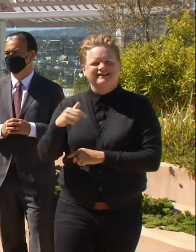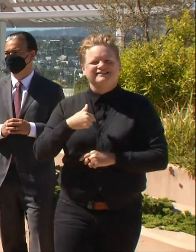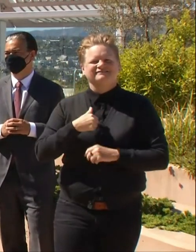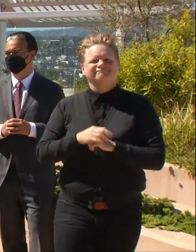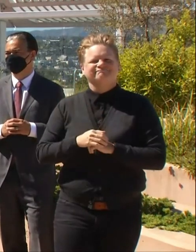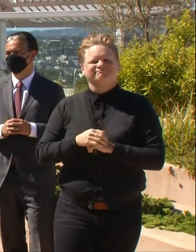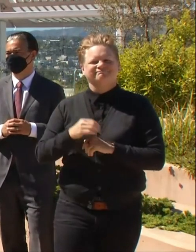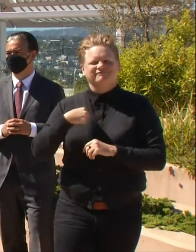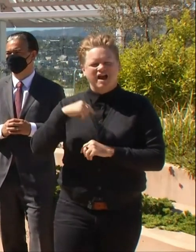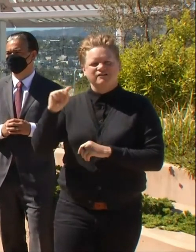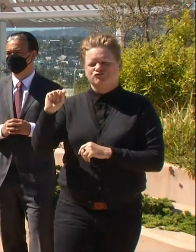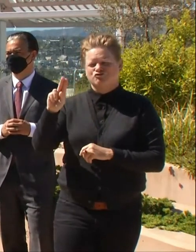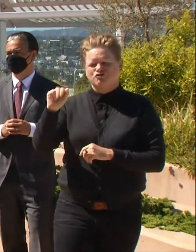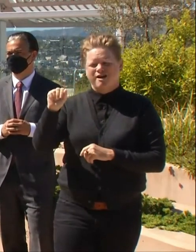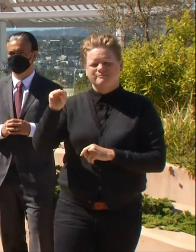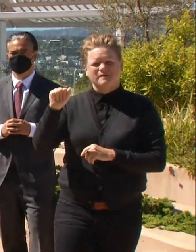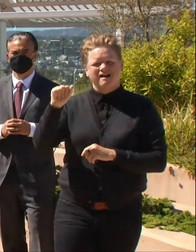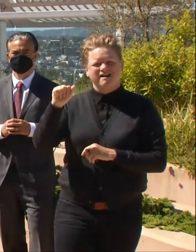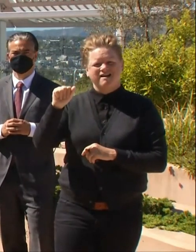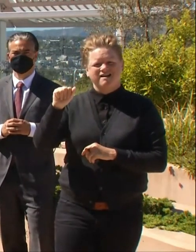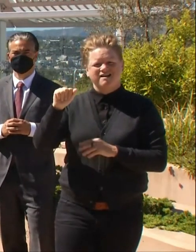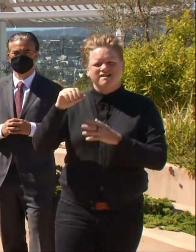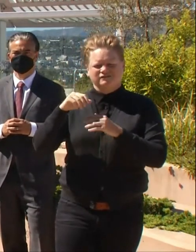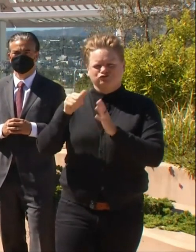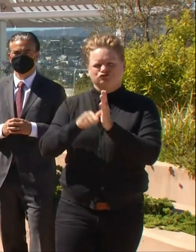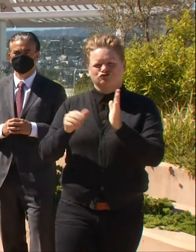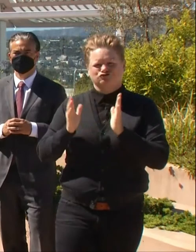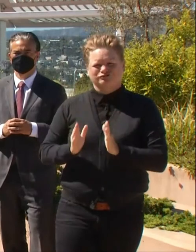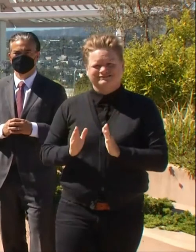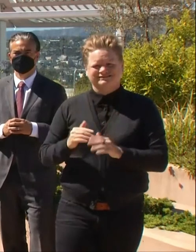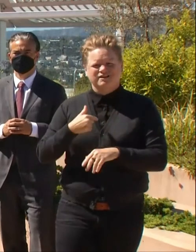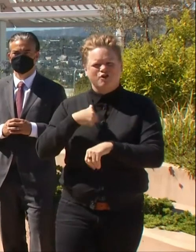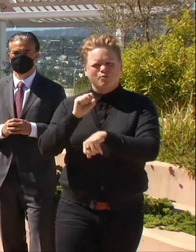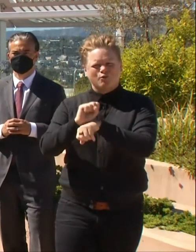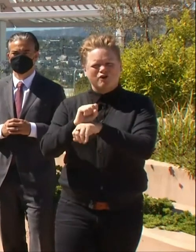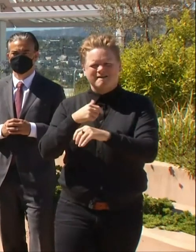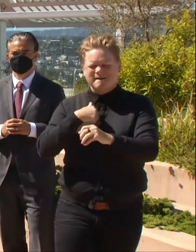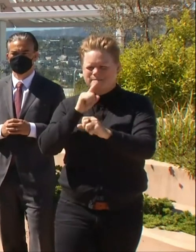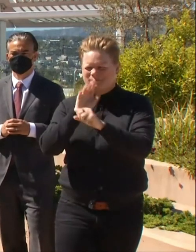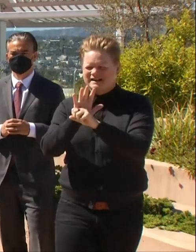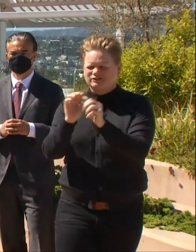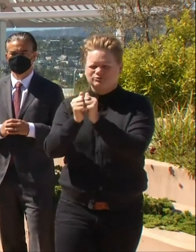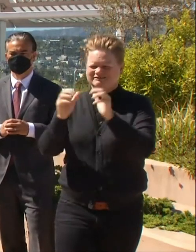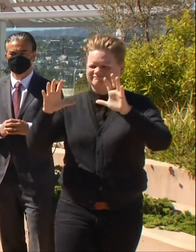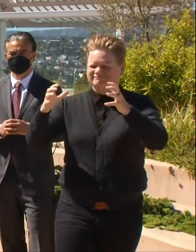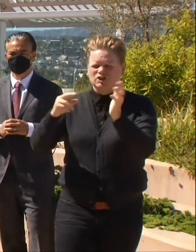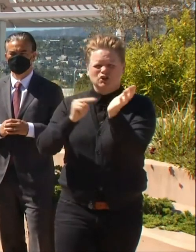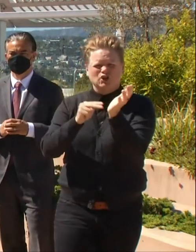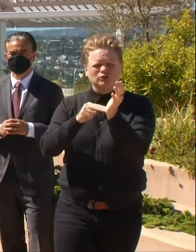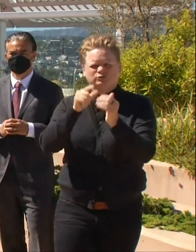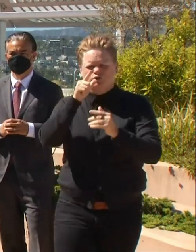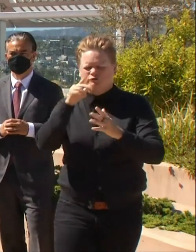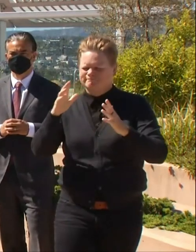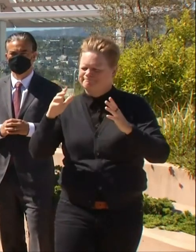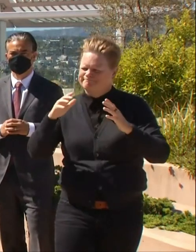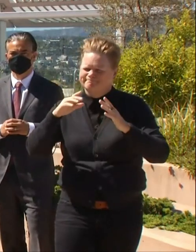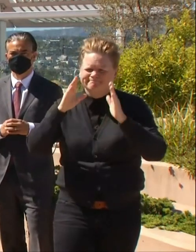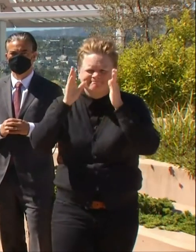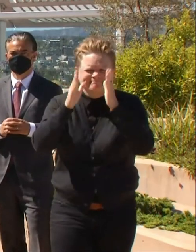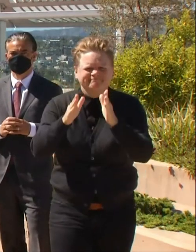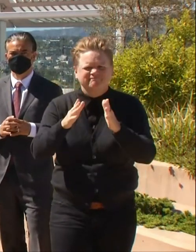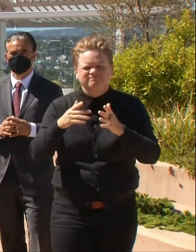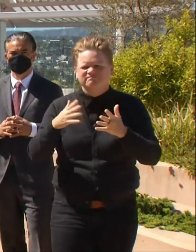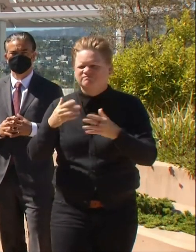worked here with the dedicated administrative staff, nurses, doctors, respiratory therapists, support staff, dietary staff, taking